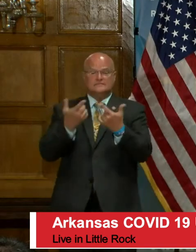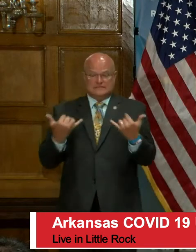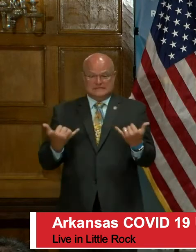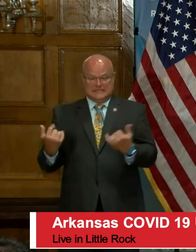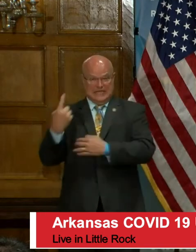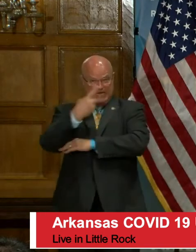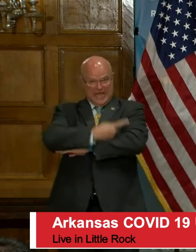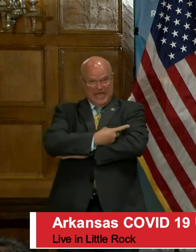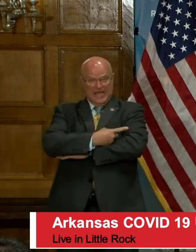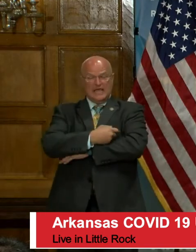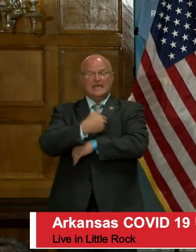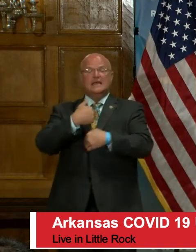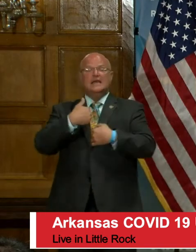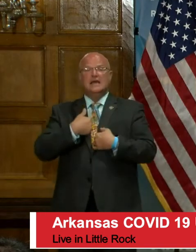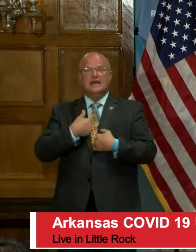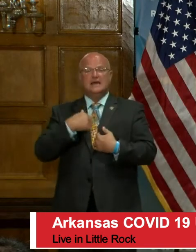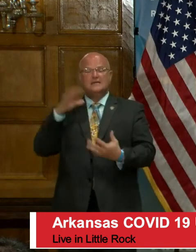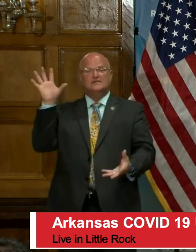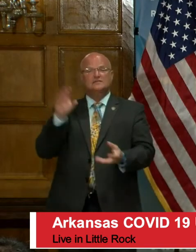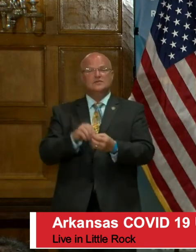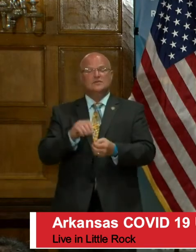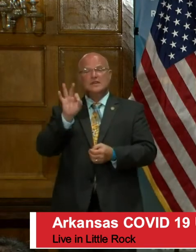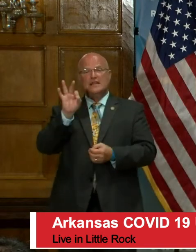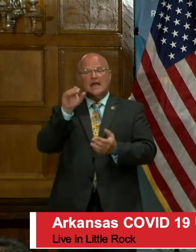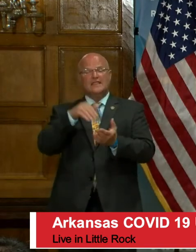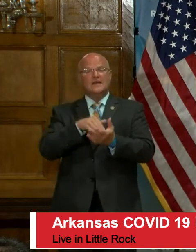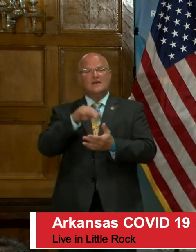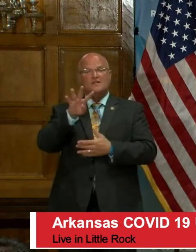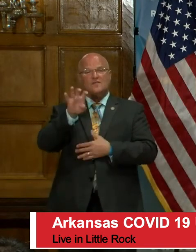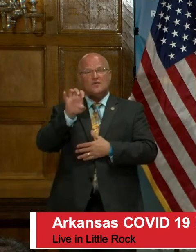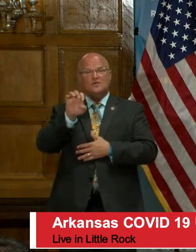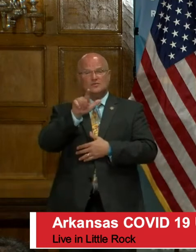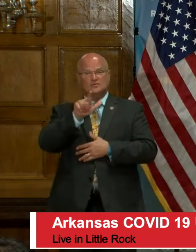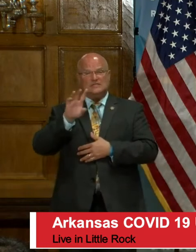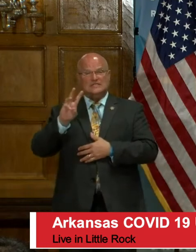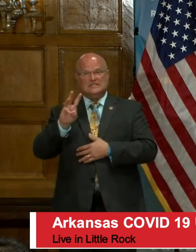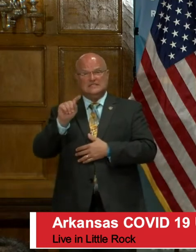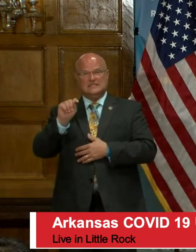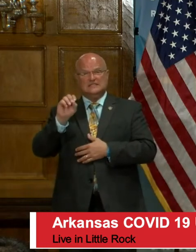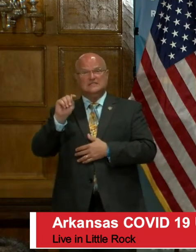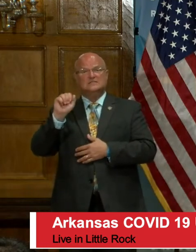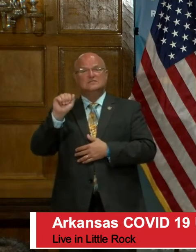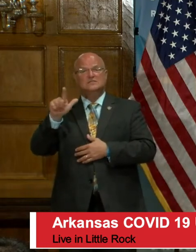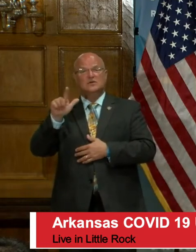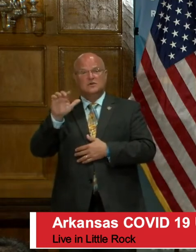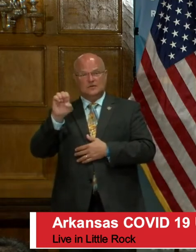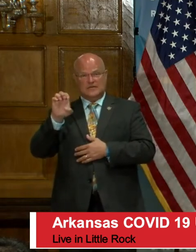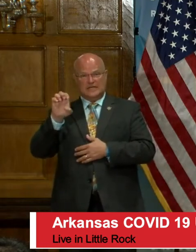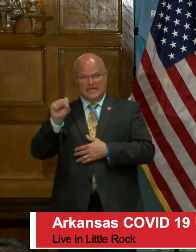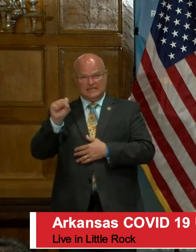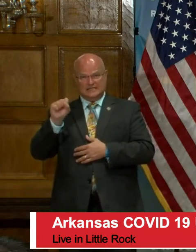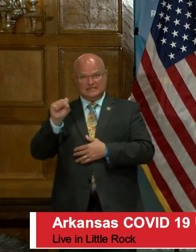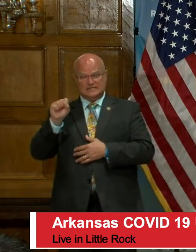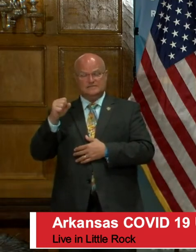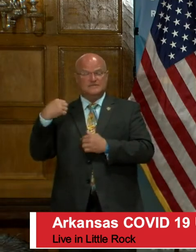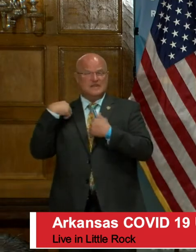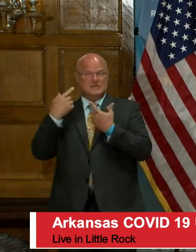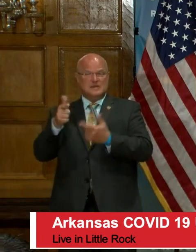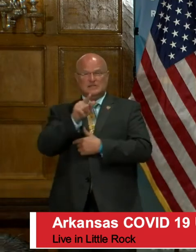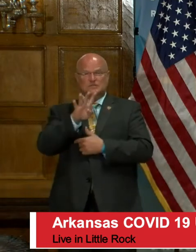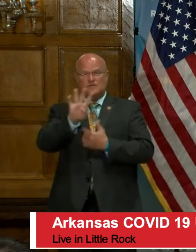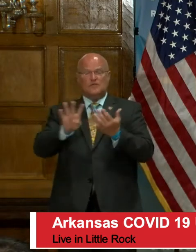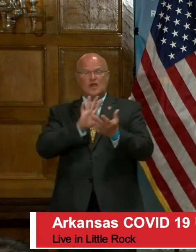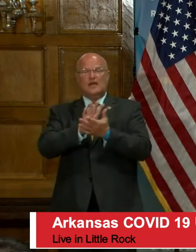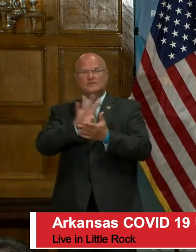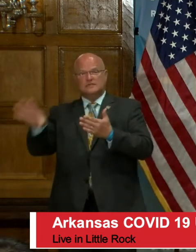today, we had a total of 9,426 total cases. Over the last 24 hours,